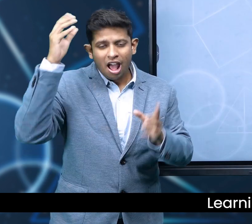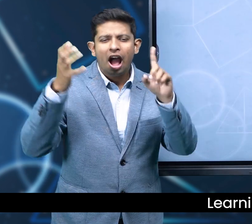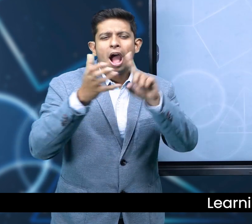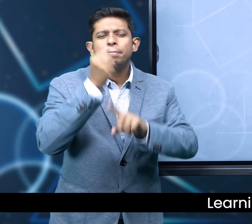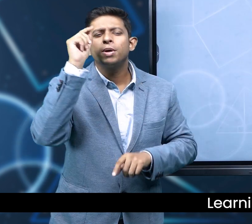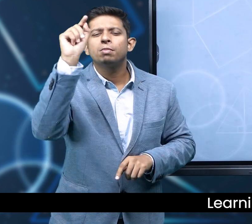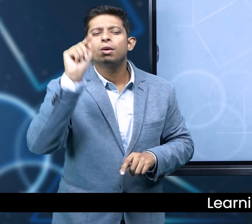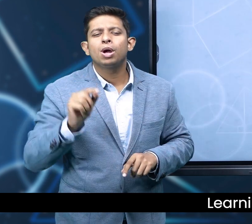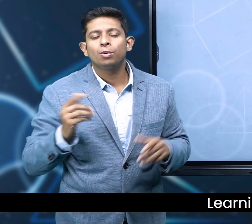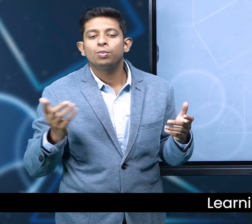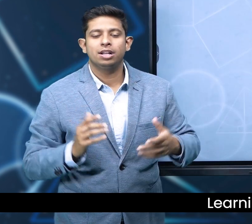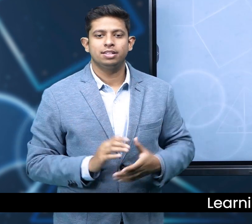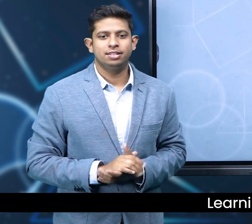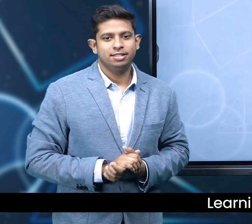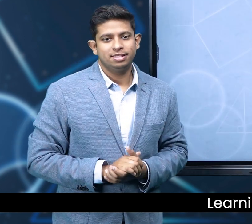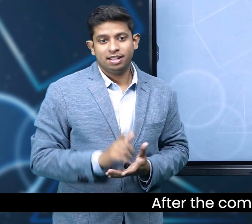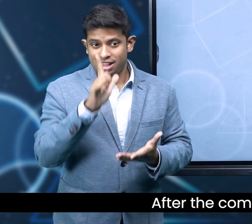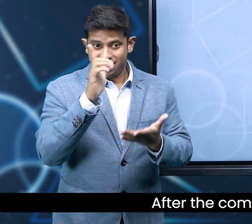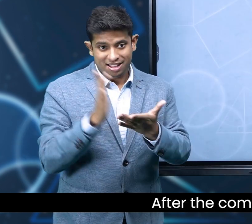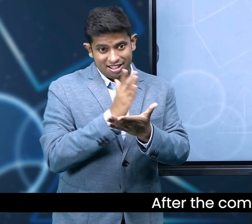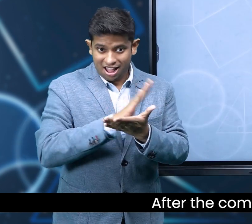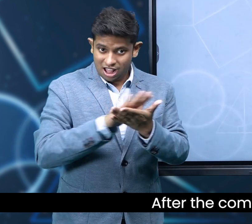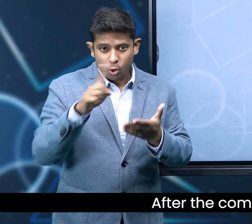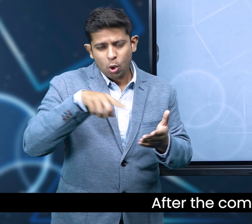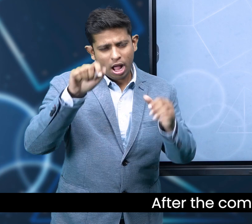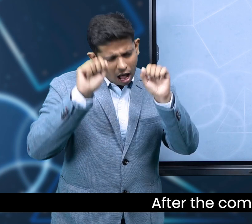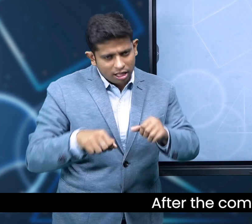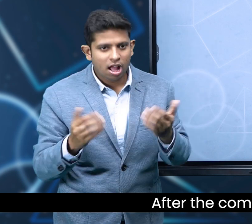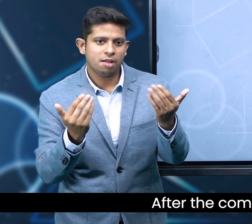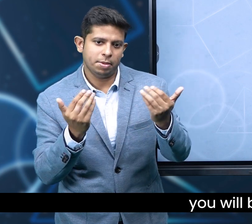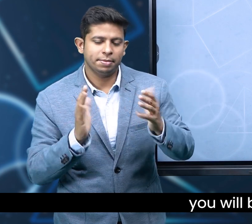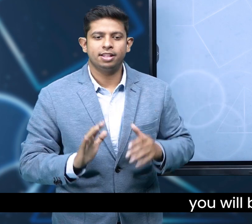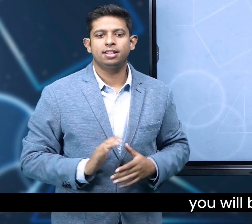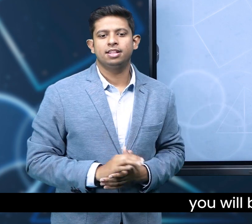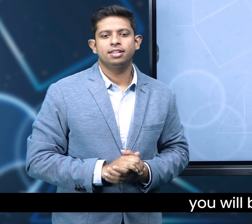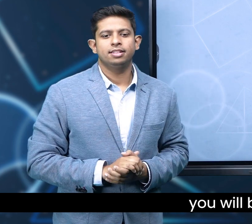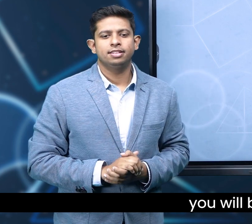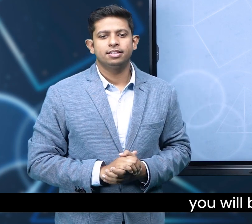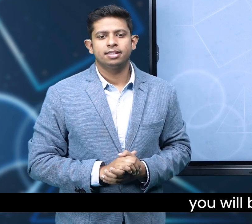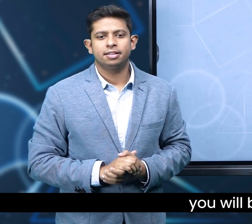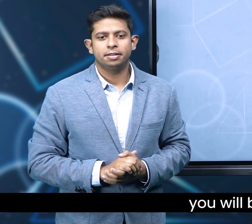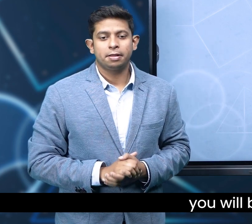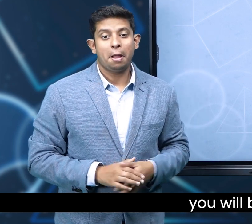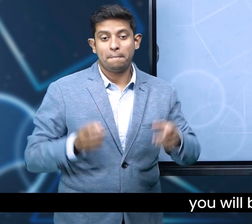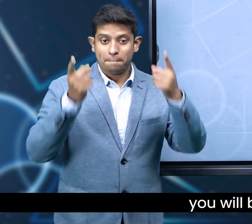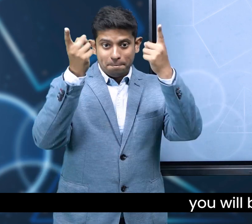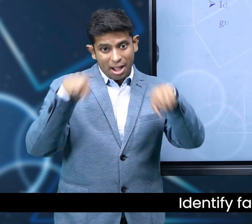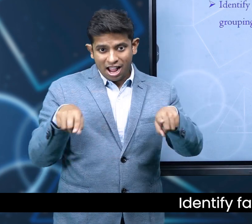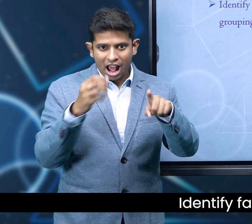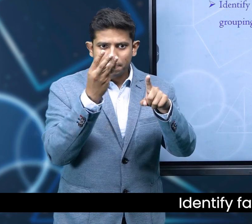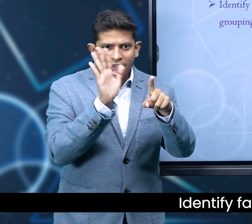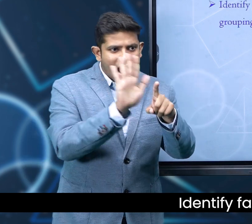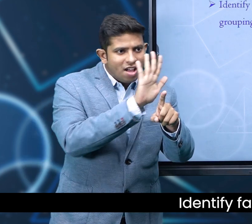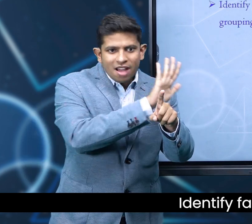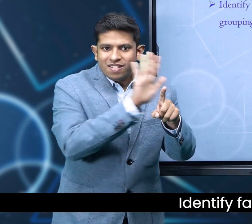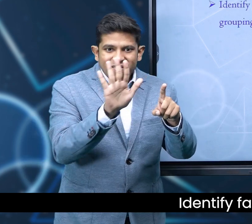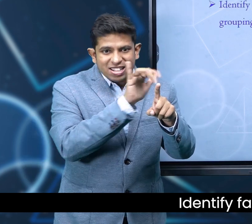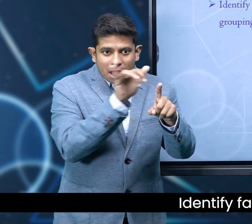Learning outcomes. After the completion of this lesson, you will be able to know: identify factors of